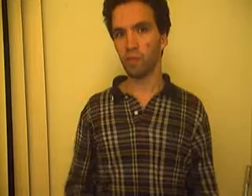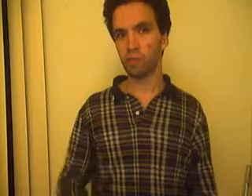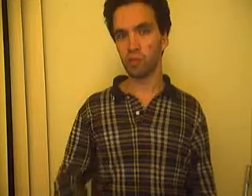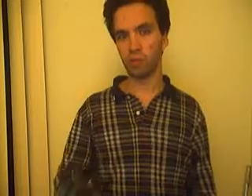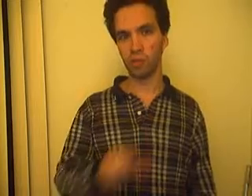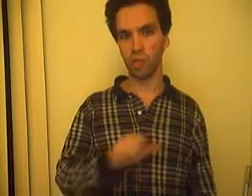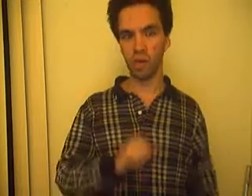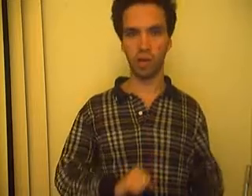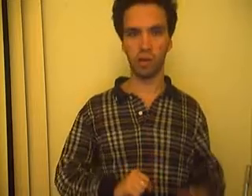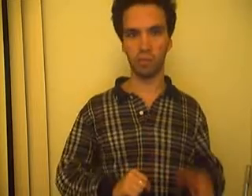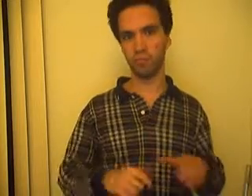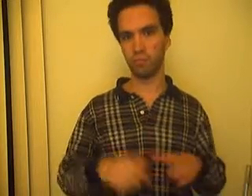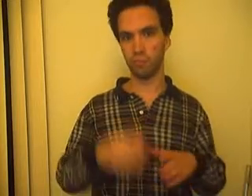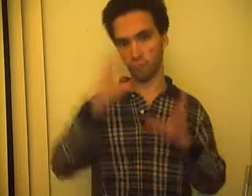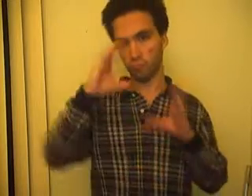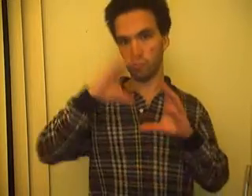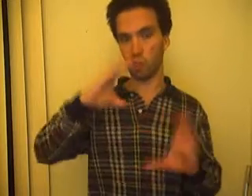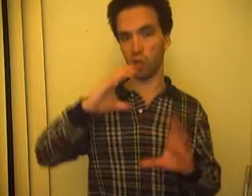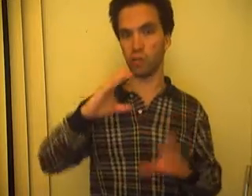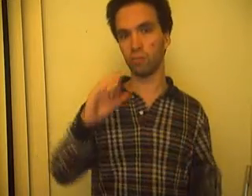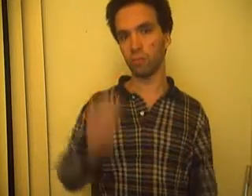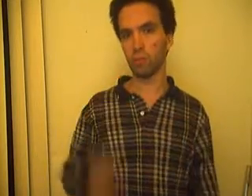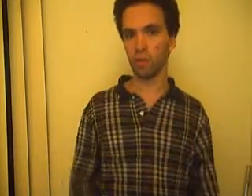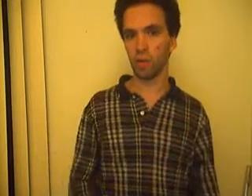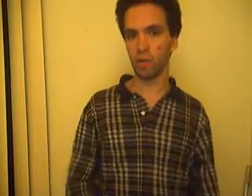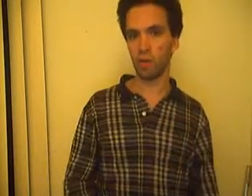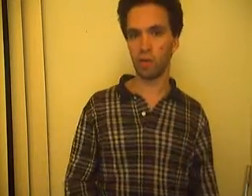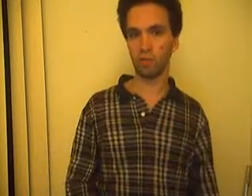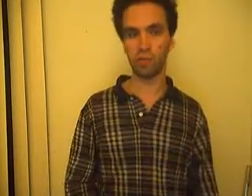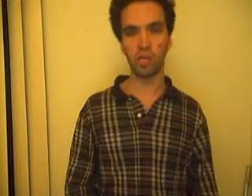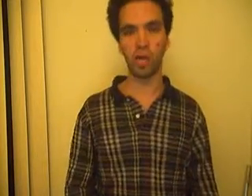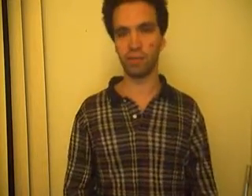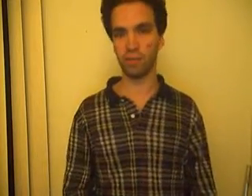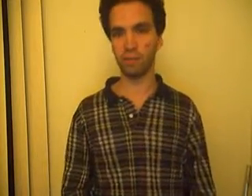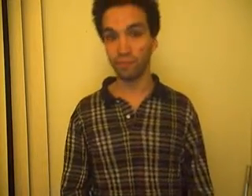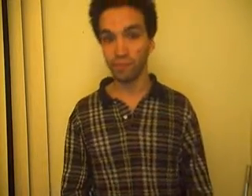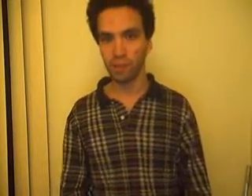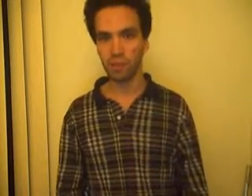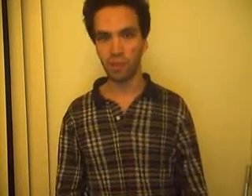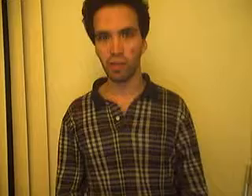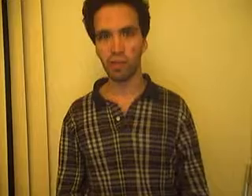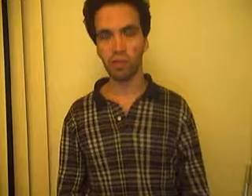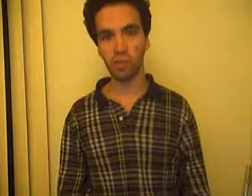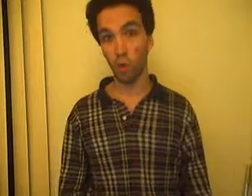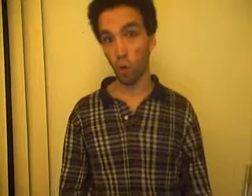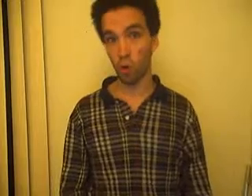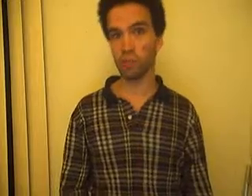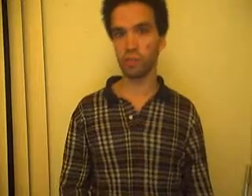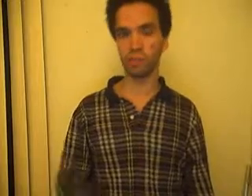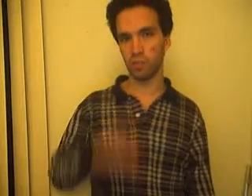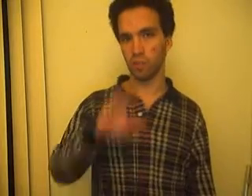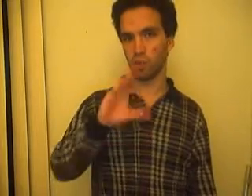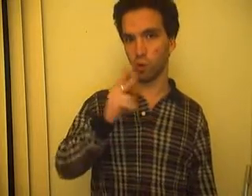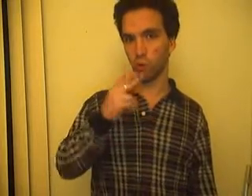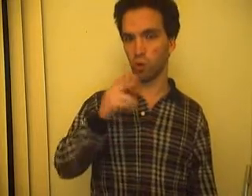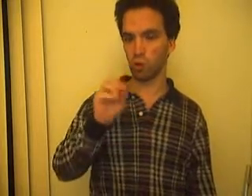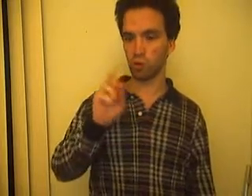first chunk, first stanza is the chorus.